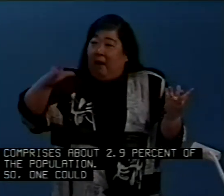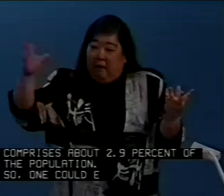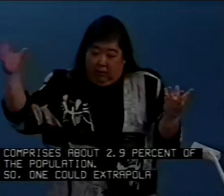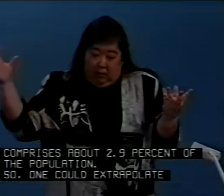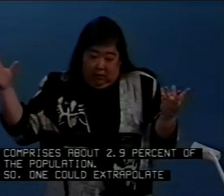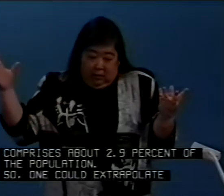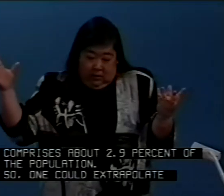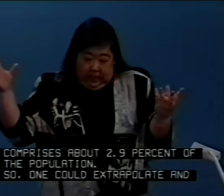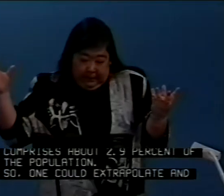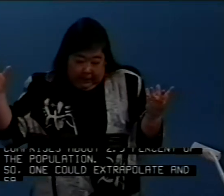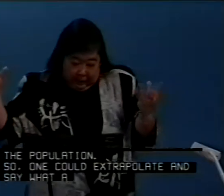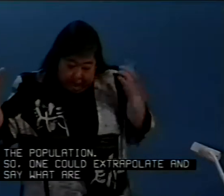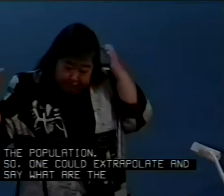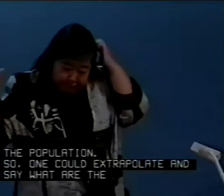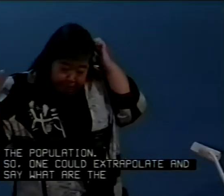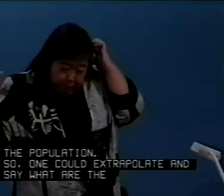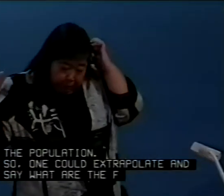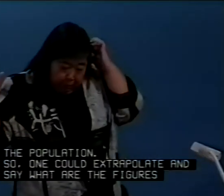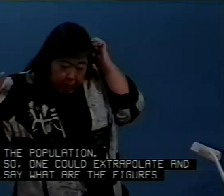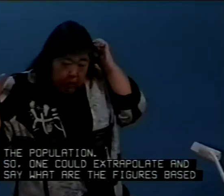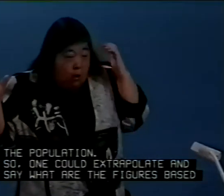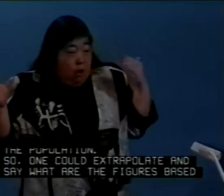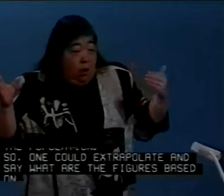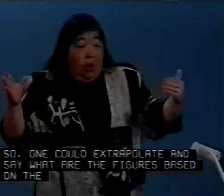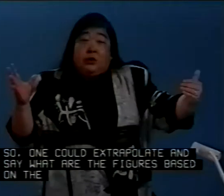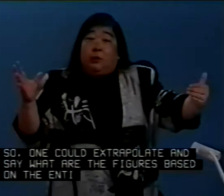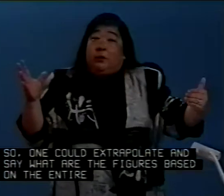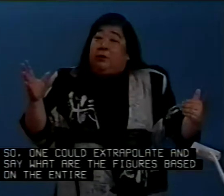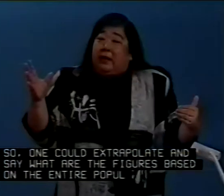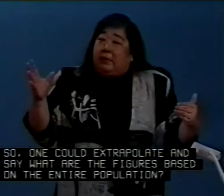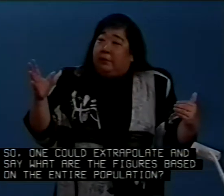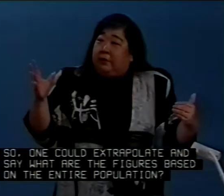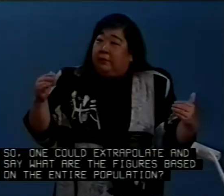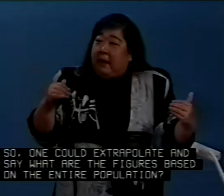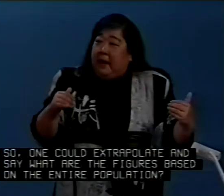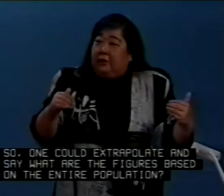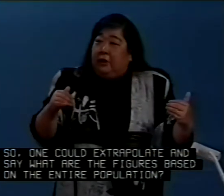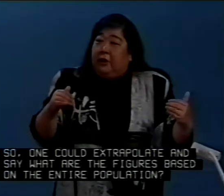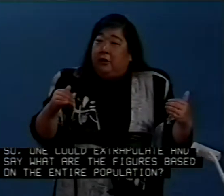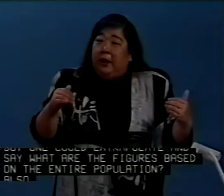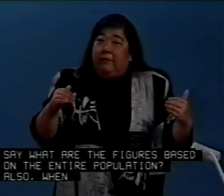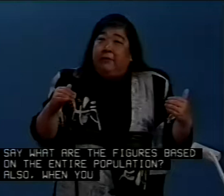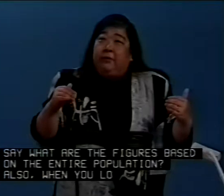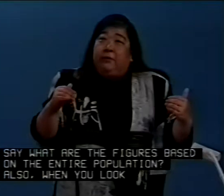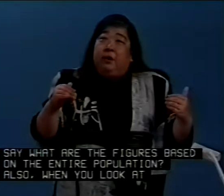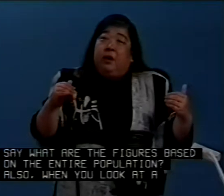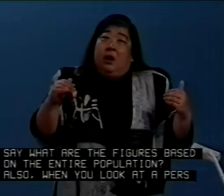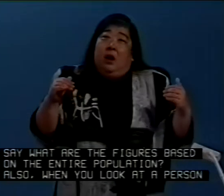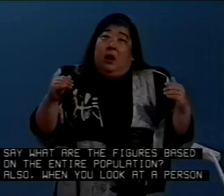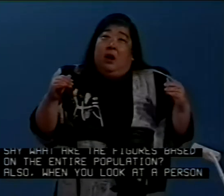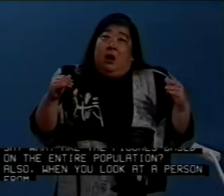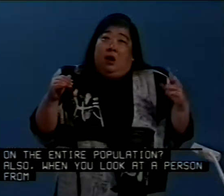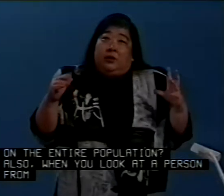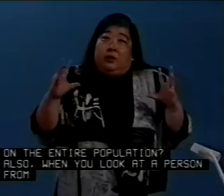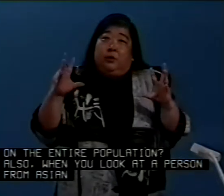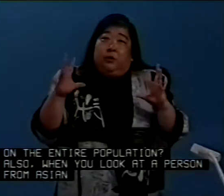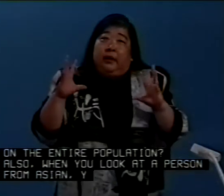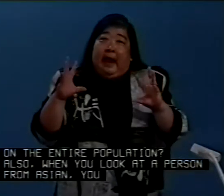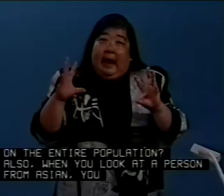entire population? Also, when you look at a person from Asia, you have to also look